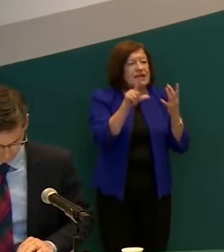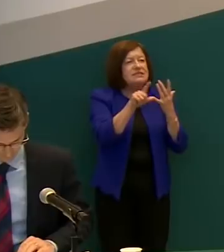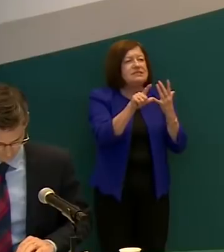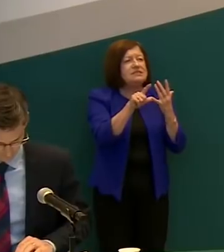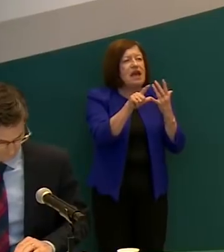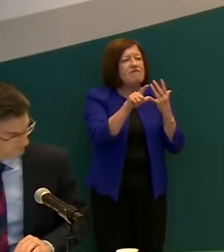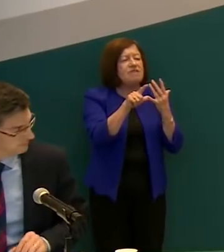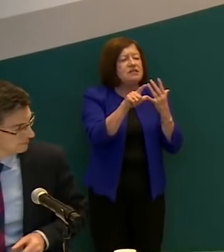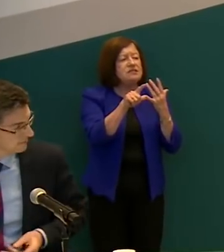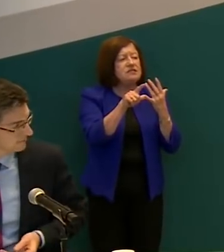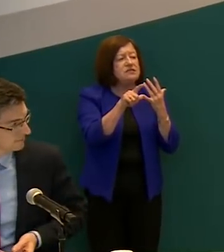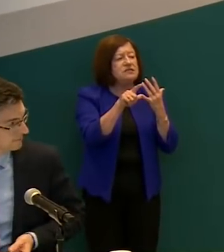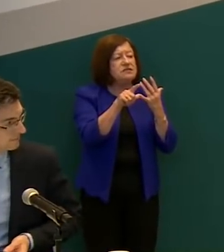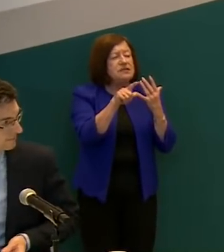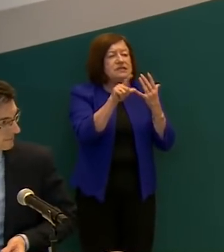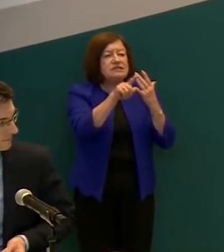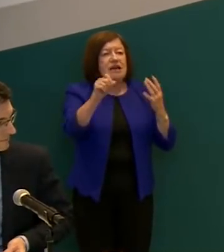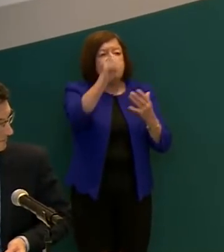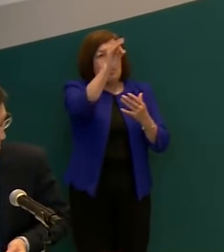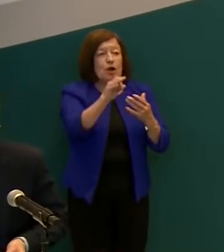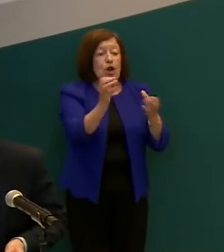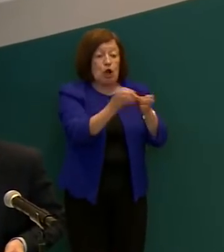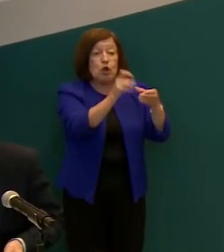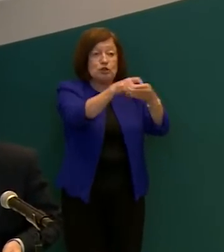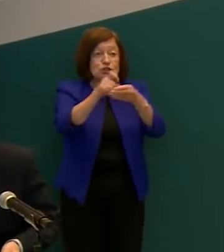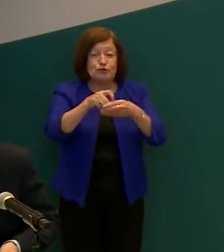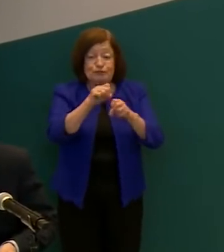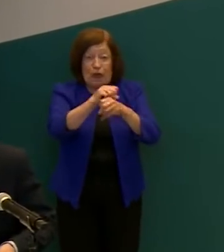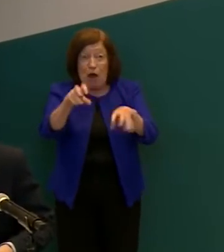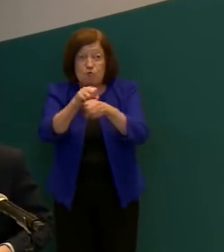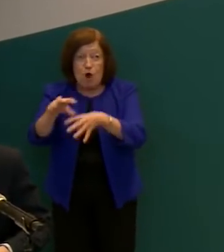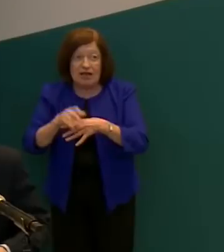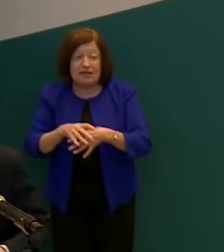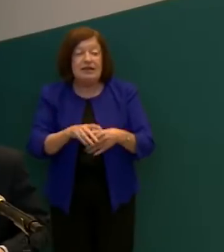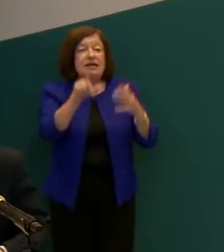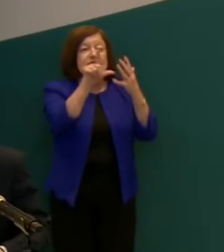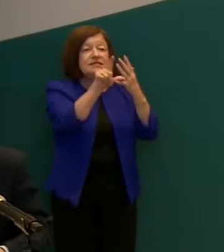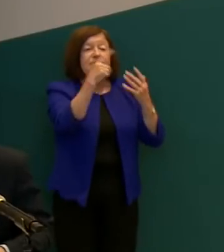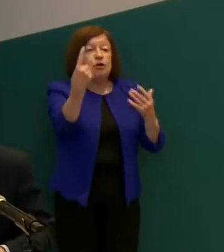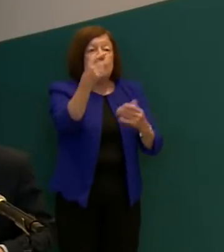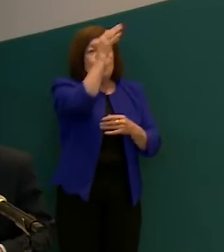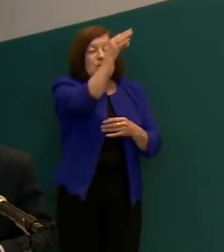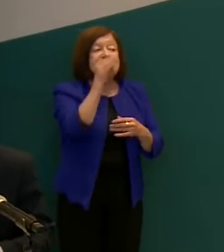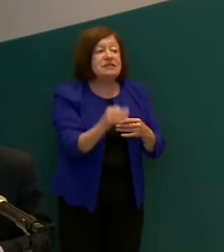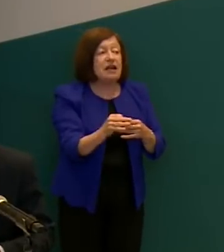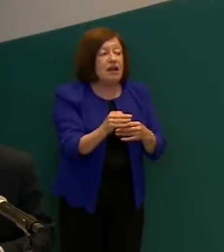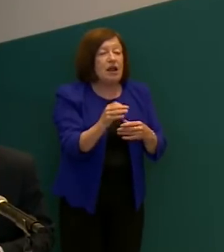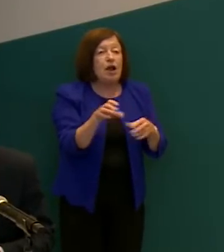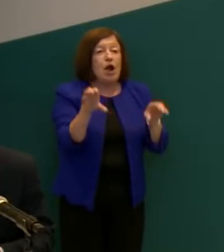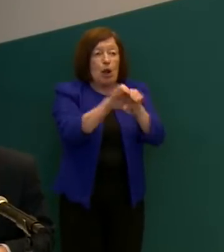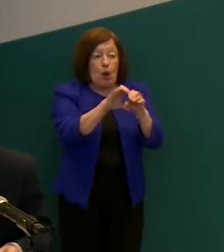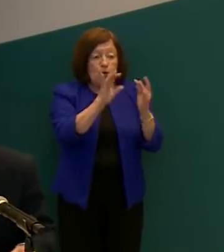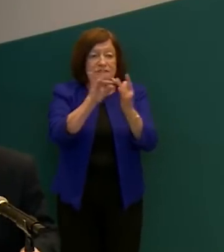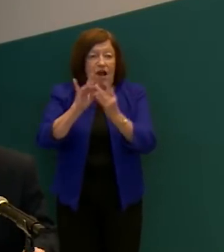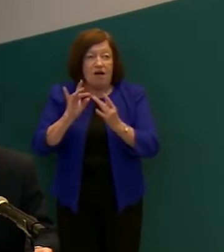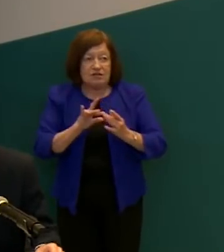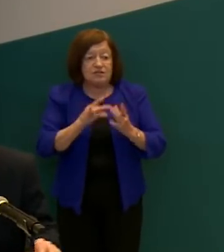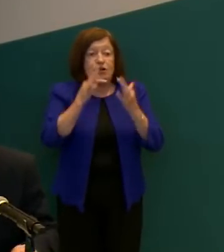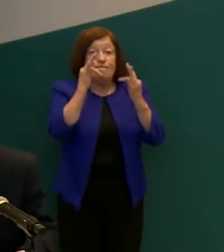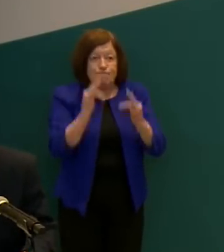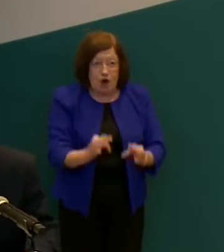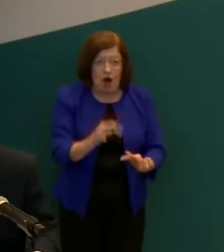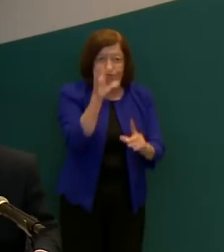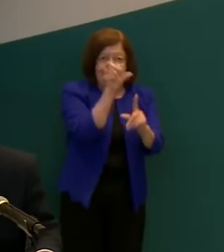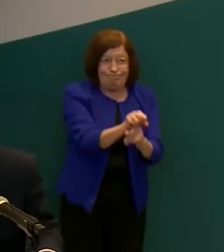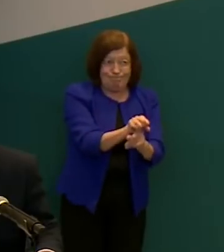70% of them are in clusters and outbreaks. 71% are close contacts of confirmed